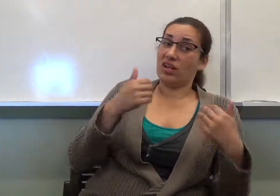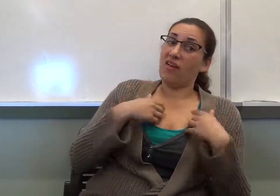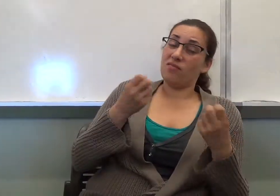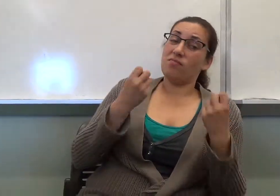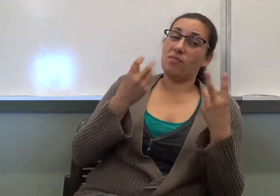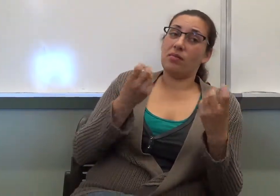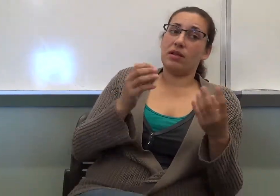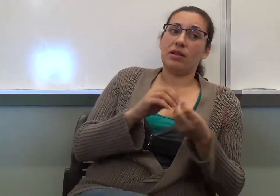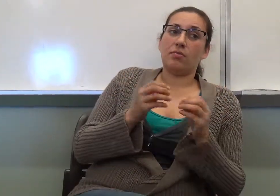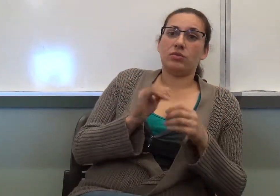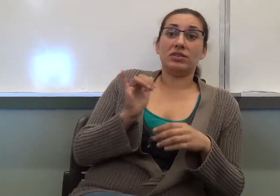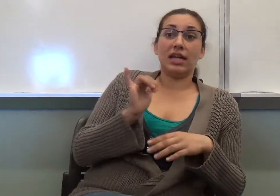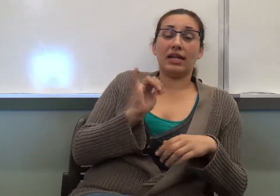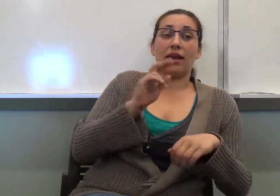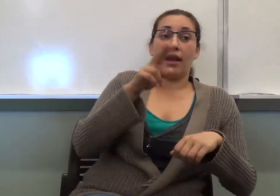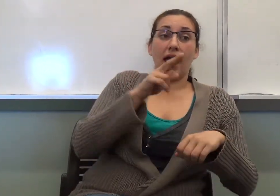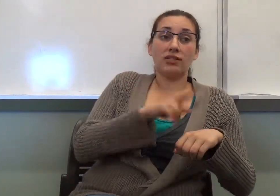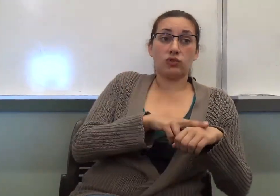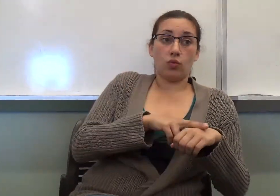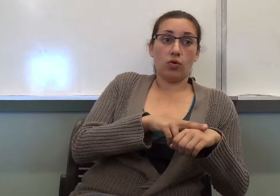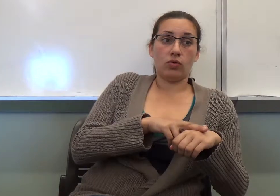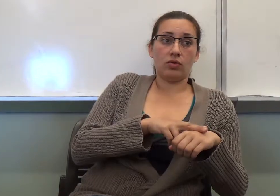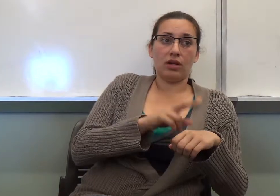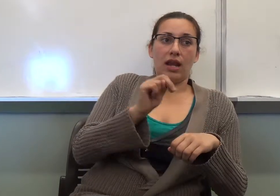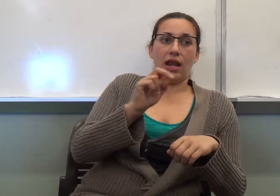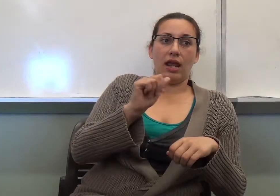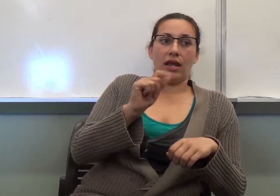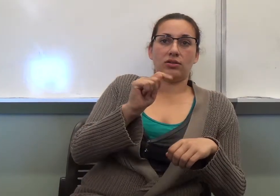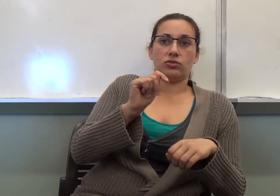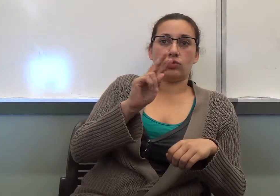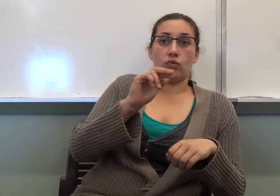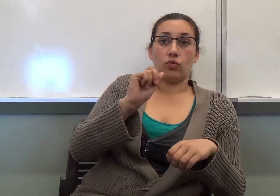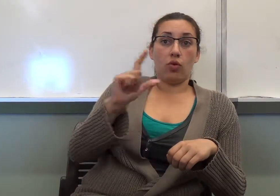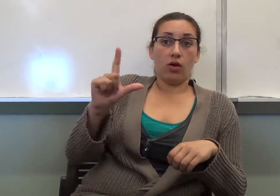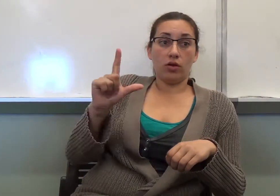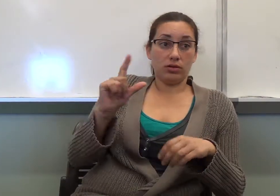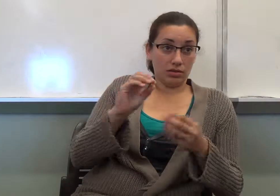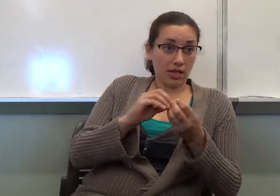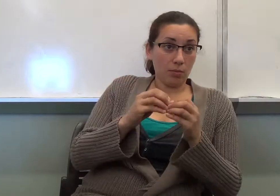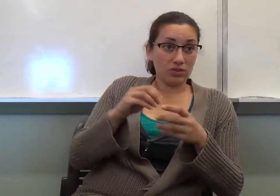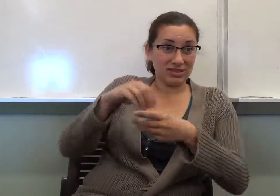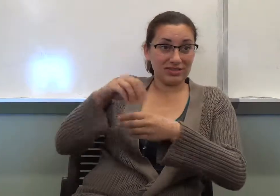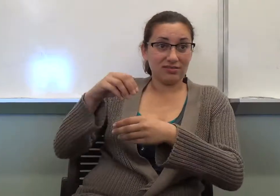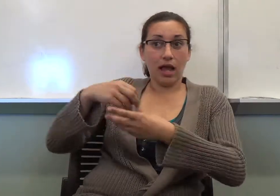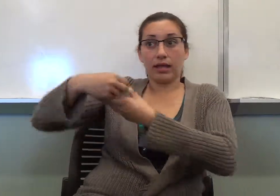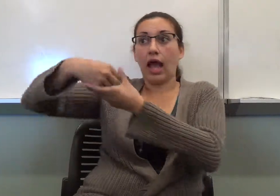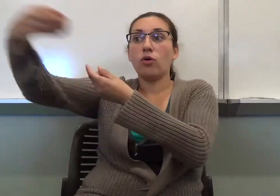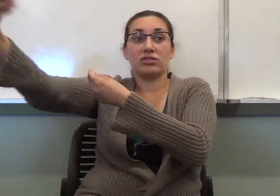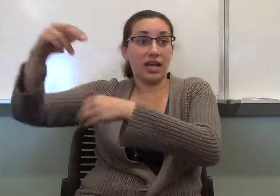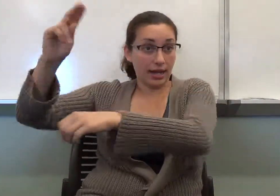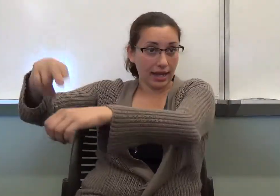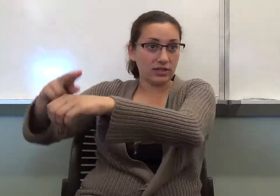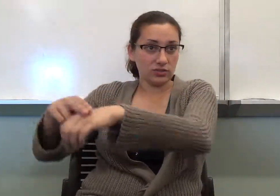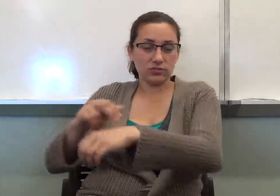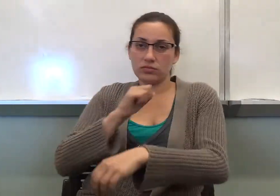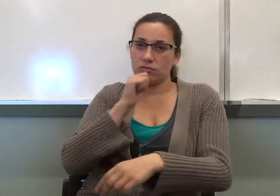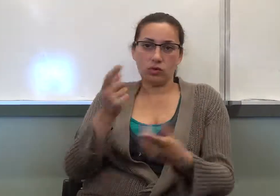the natural numbers, the ones in nature. They don't do well in the decimal system. They have infinite numbers of